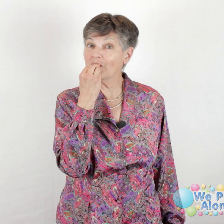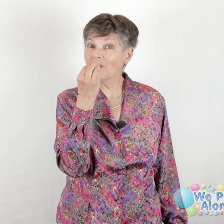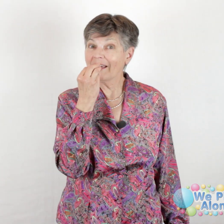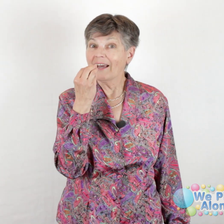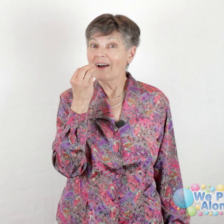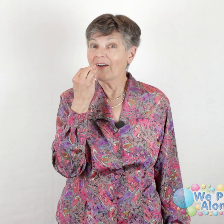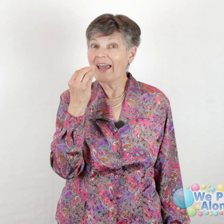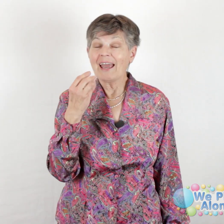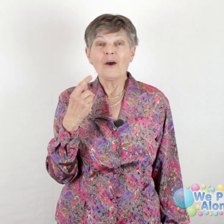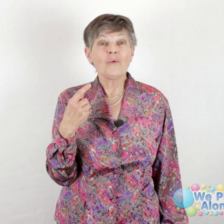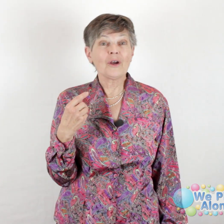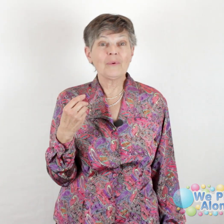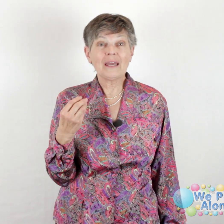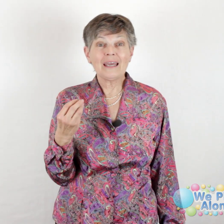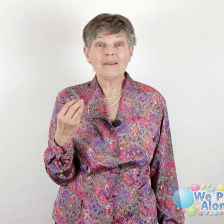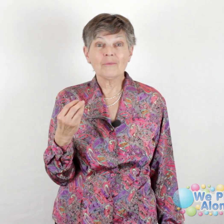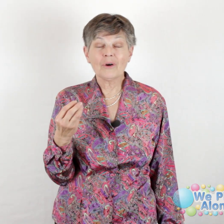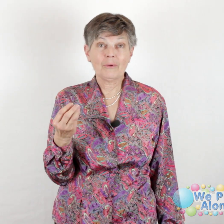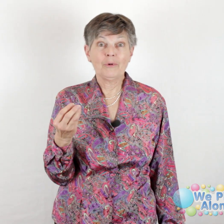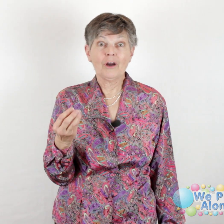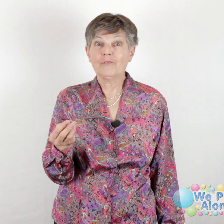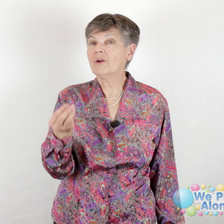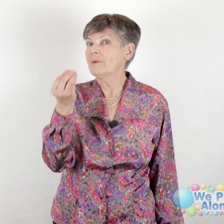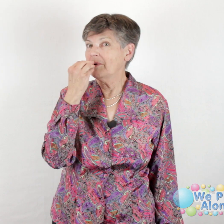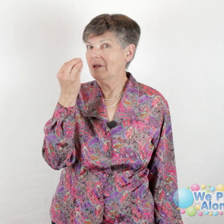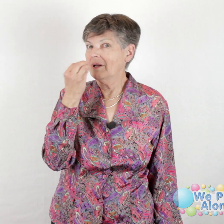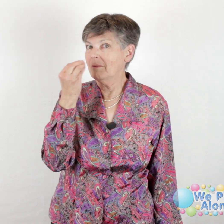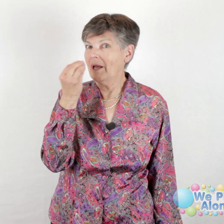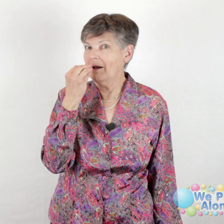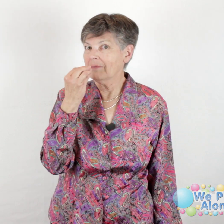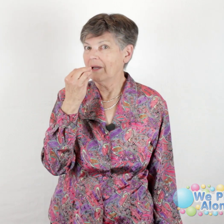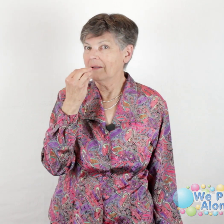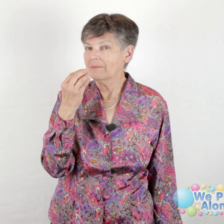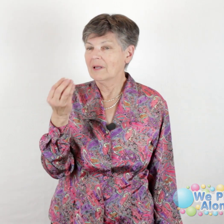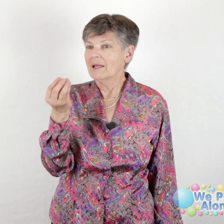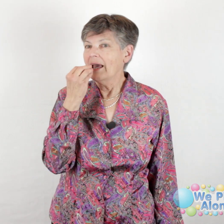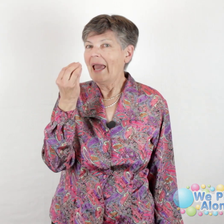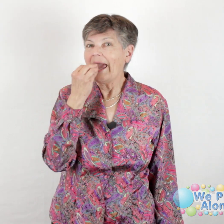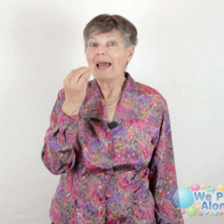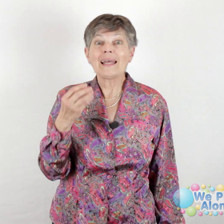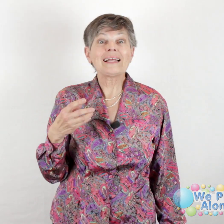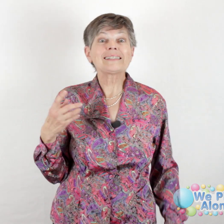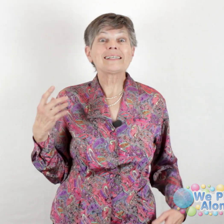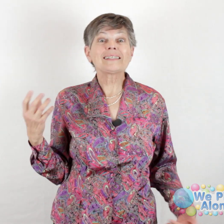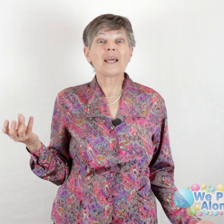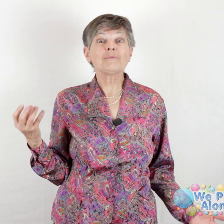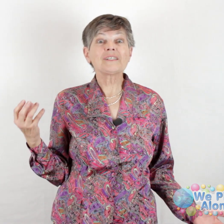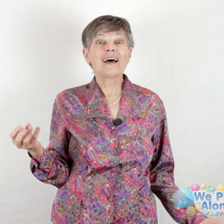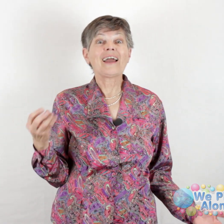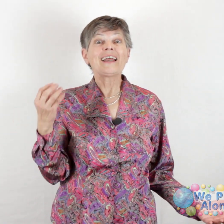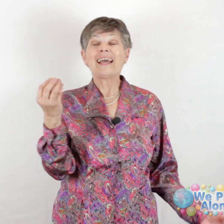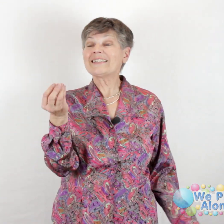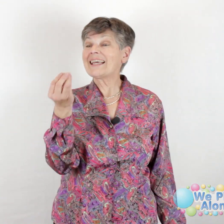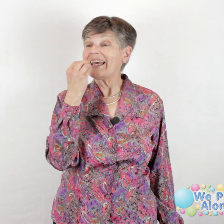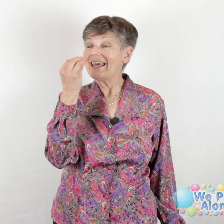food. Okay, where do we eat? Where do we put our food? We put it in our mouth, right? And it's the same sign as